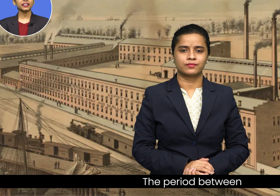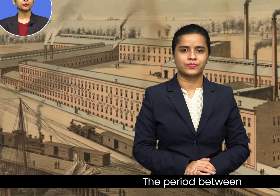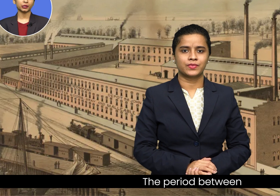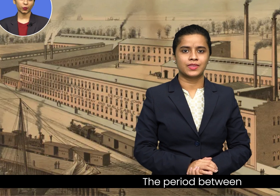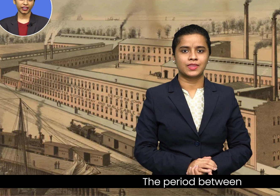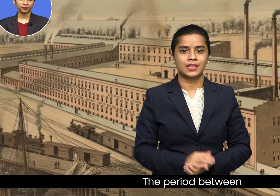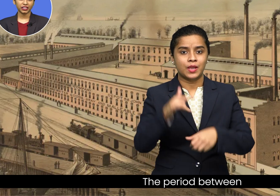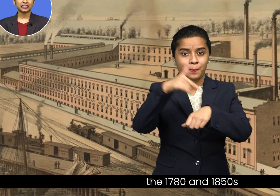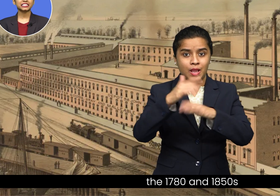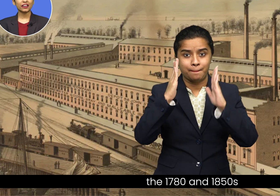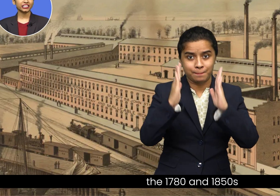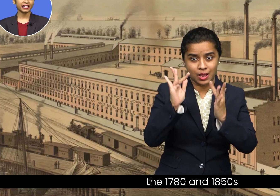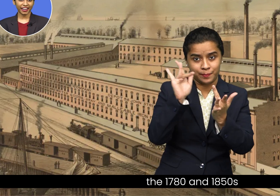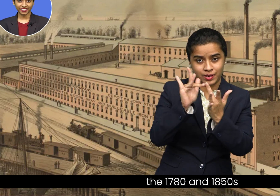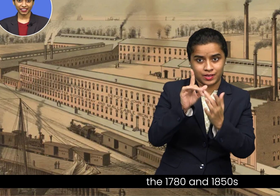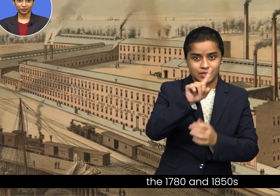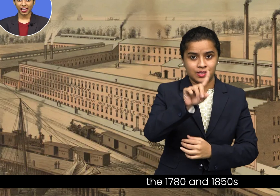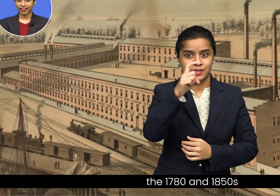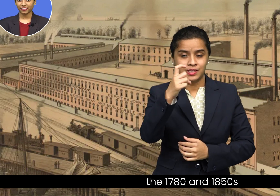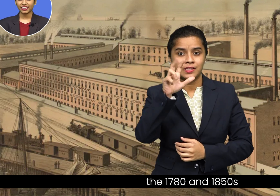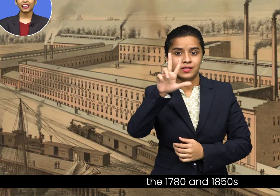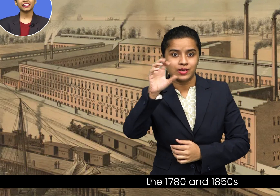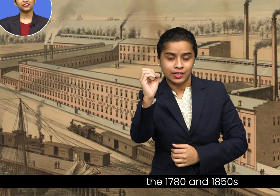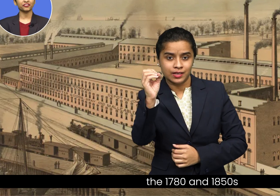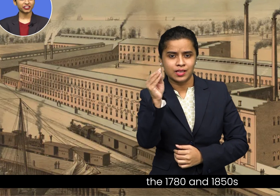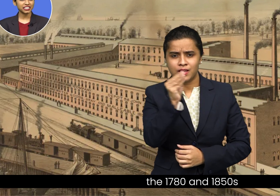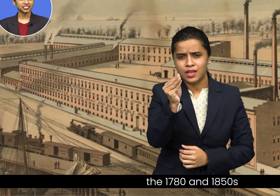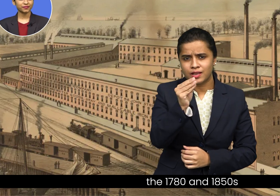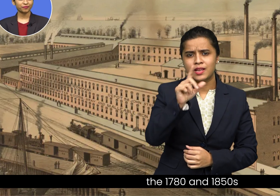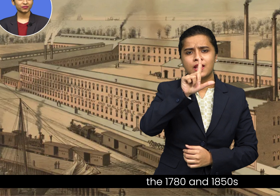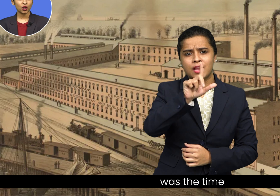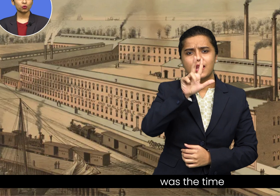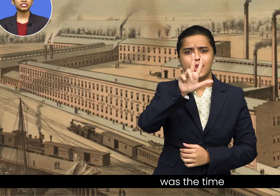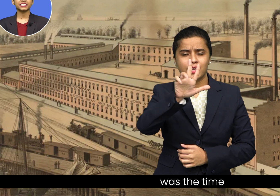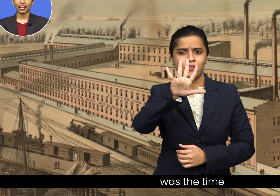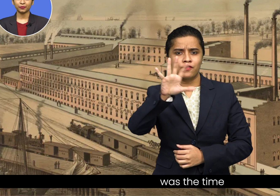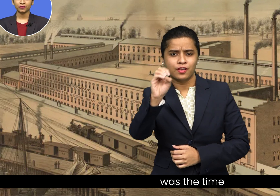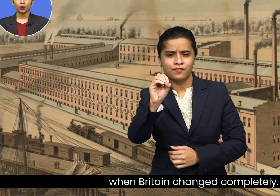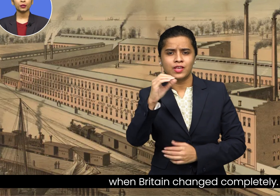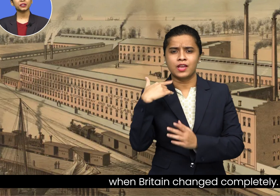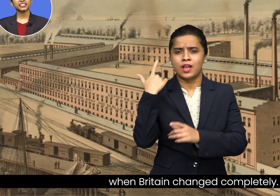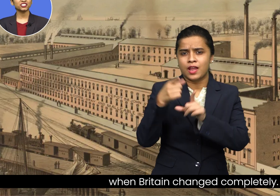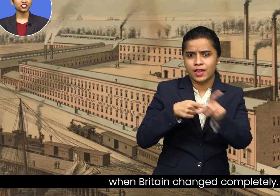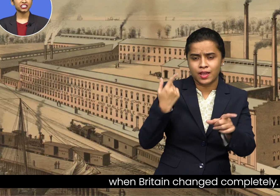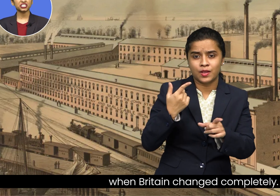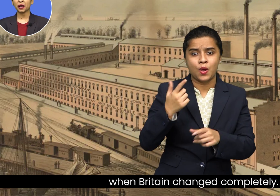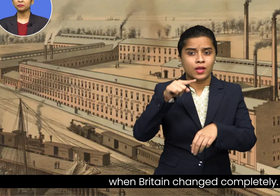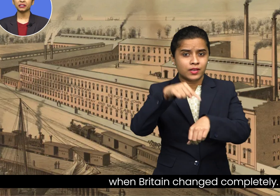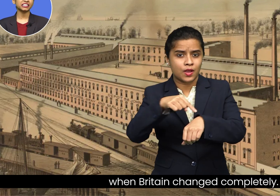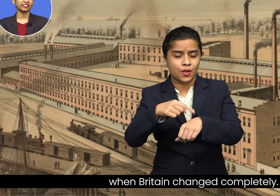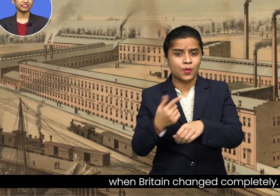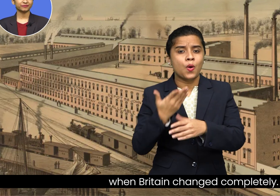The period between the 1780 and 1850s was the time when Britain